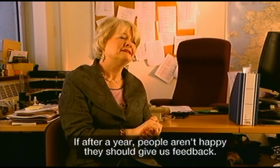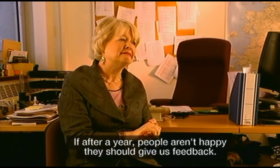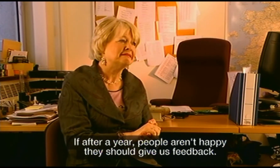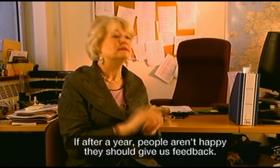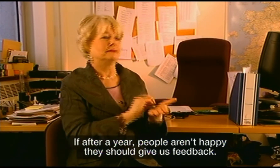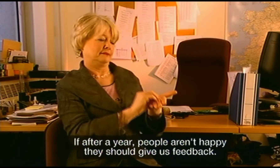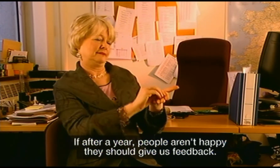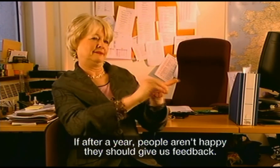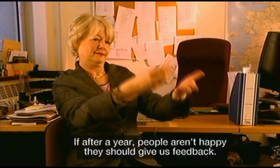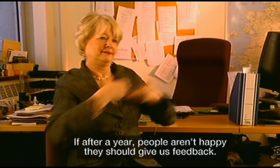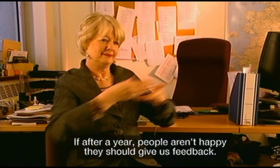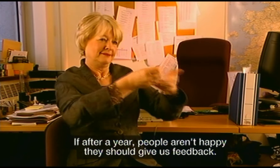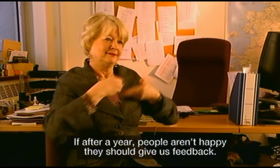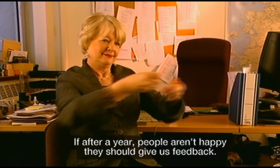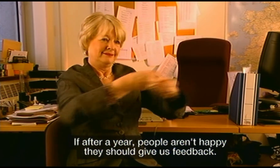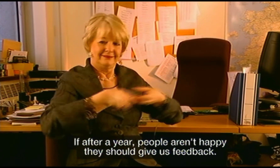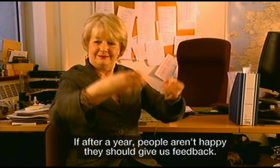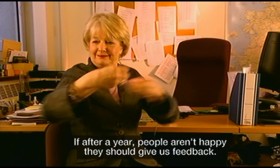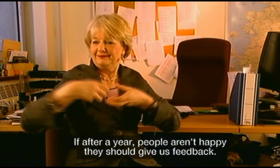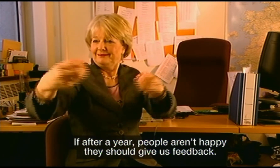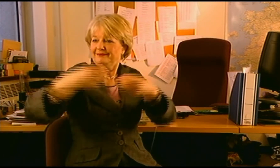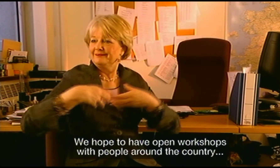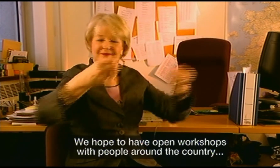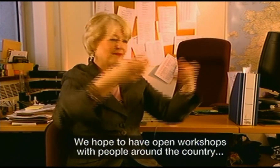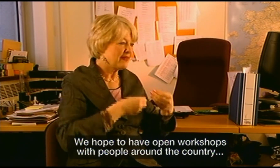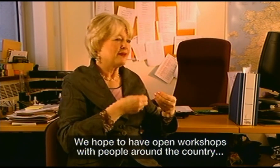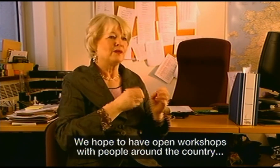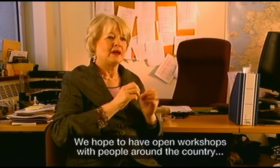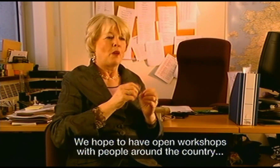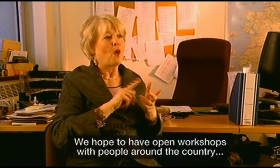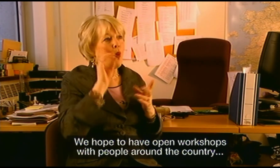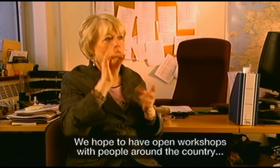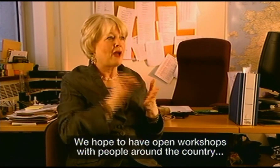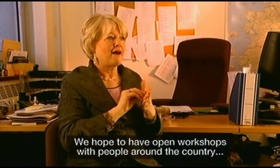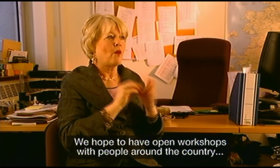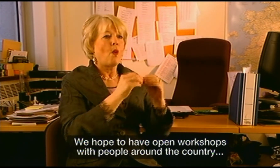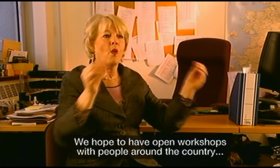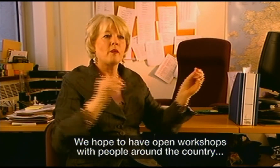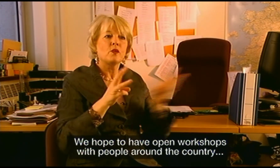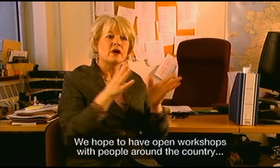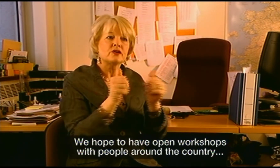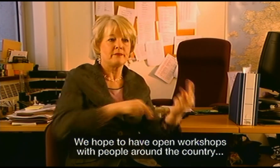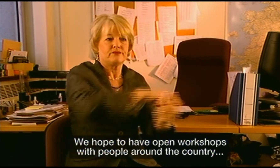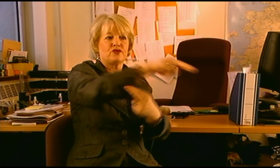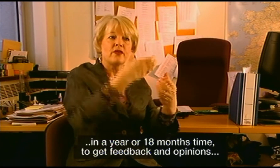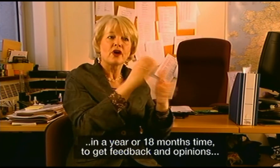people aren't happy, they should write in and give us feedback. We hope to have open workshops with people around the country in a year or 18 months'